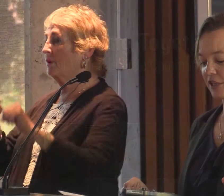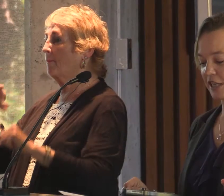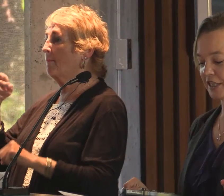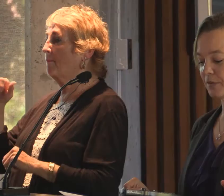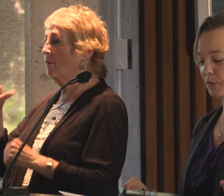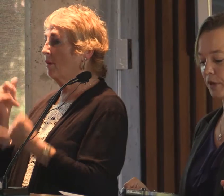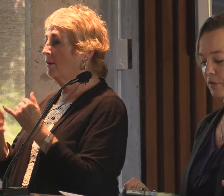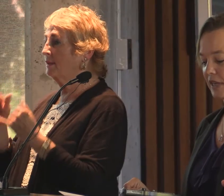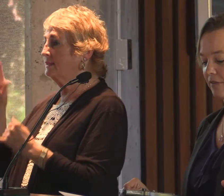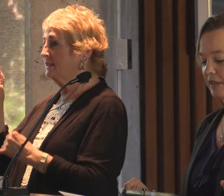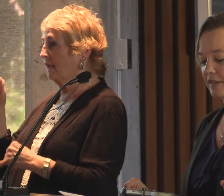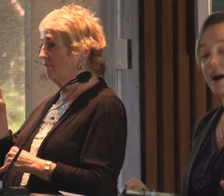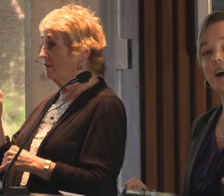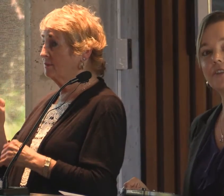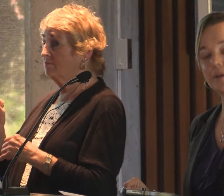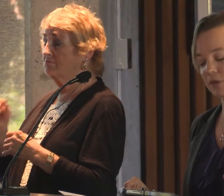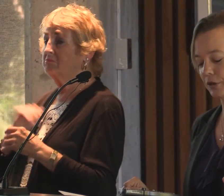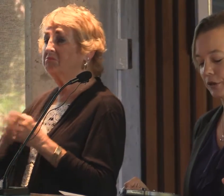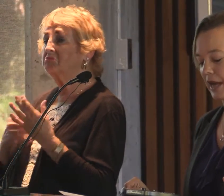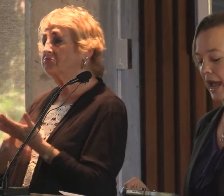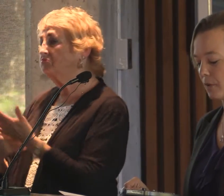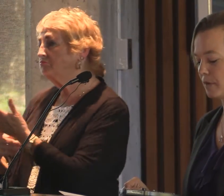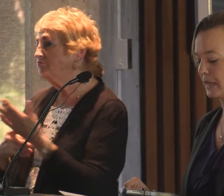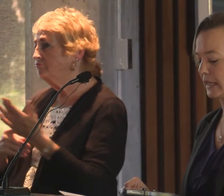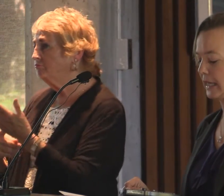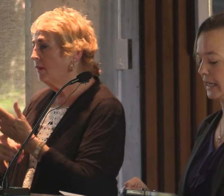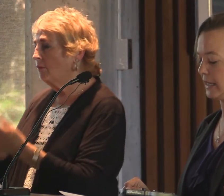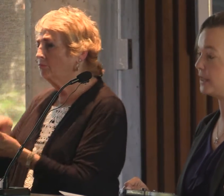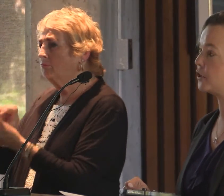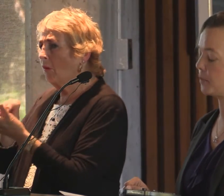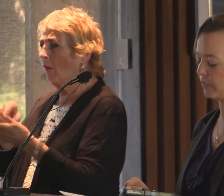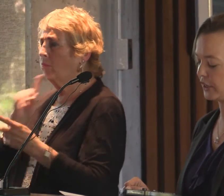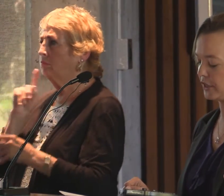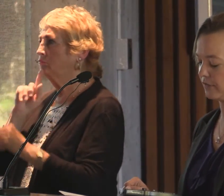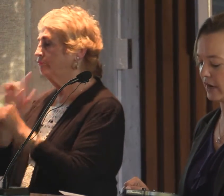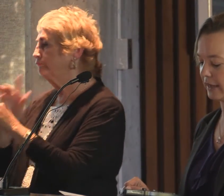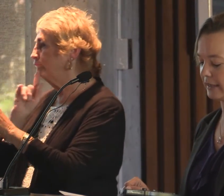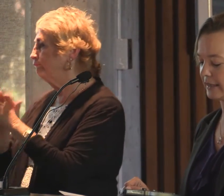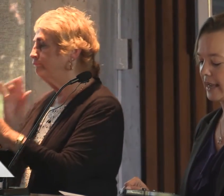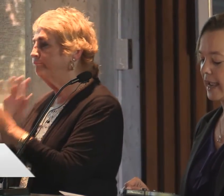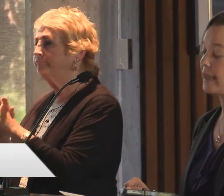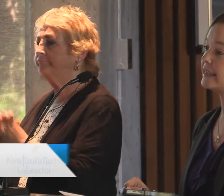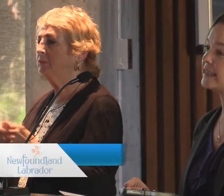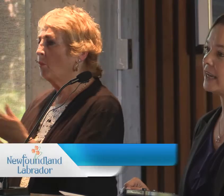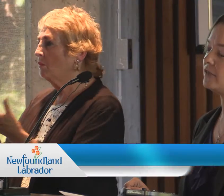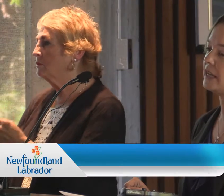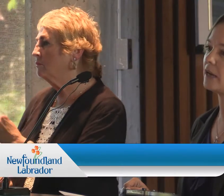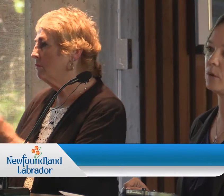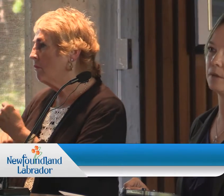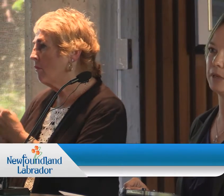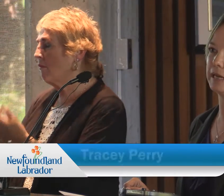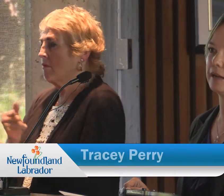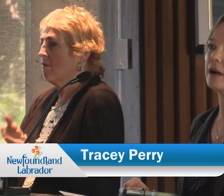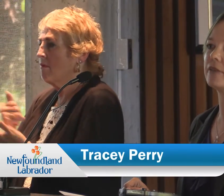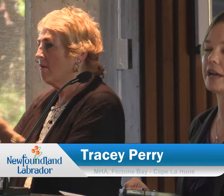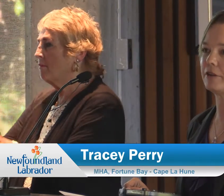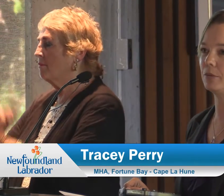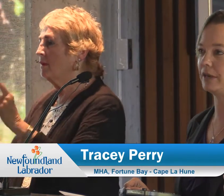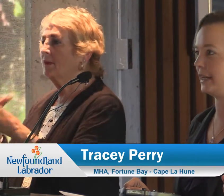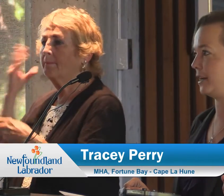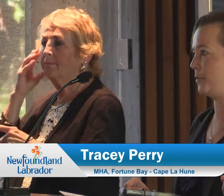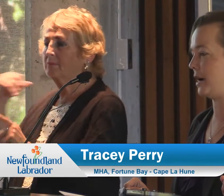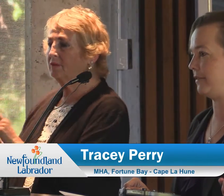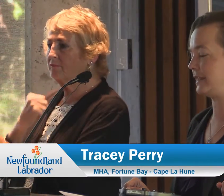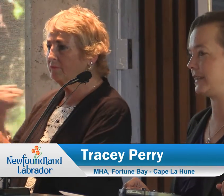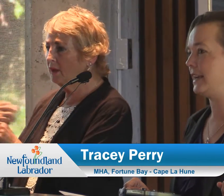Through my conversations with Premier Davis, I've come to learn how committed he is to the prevention of violence and the safety and well-being of